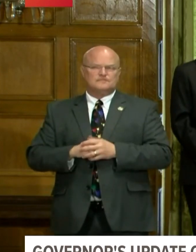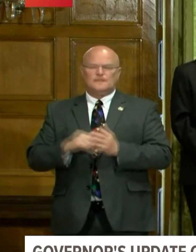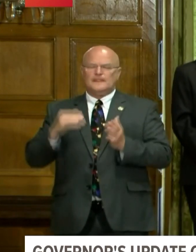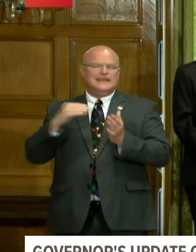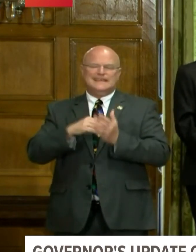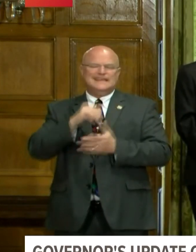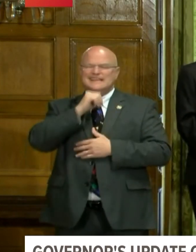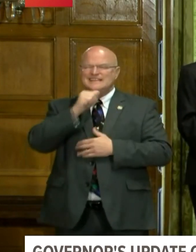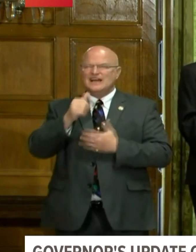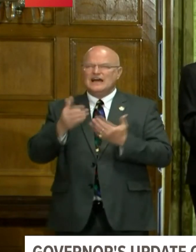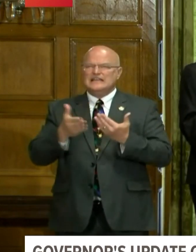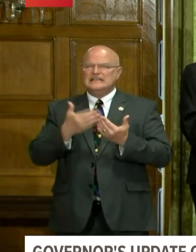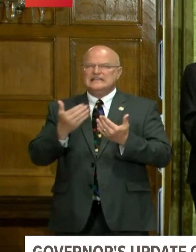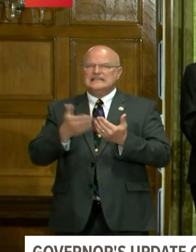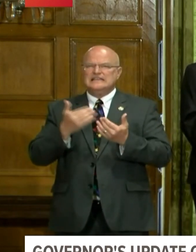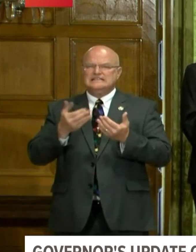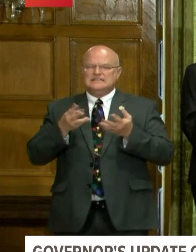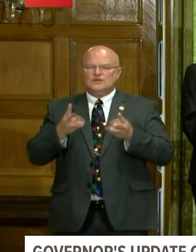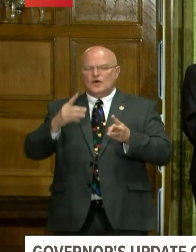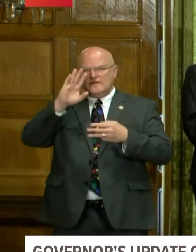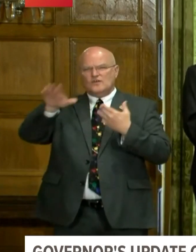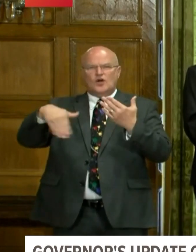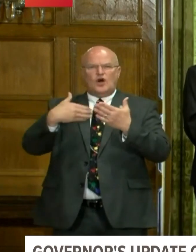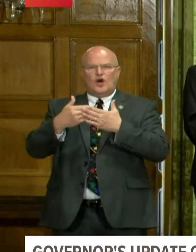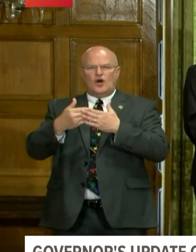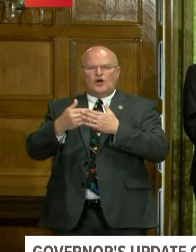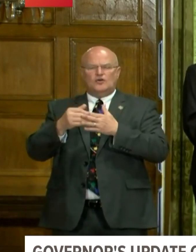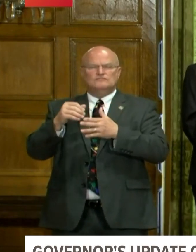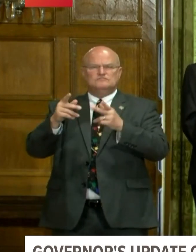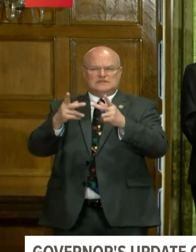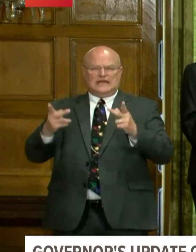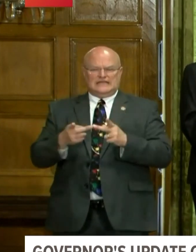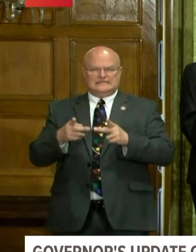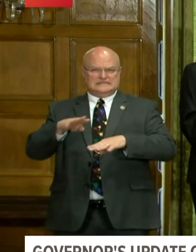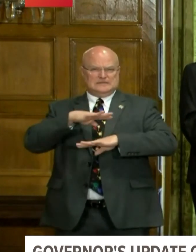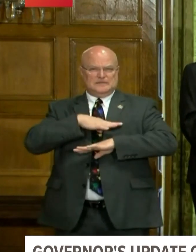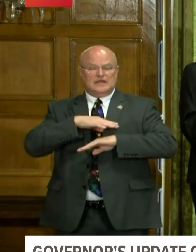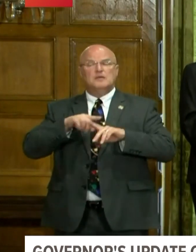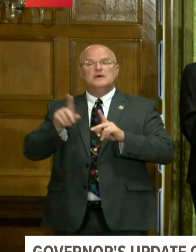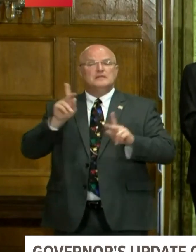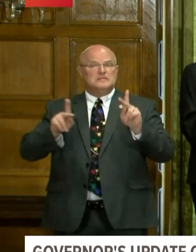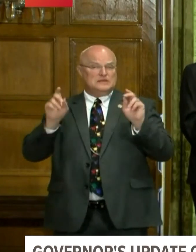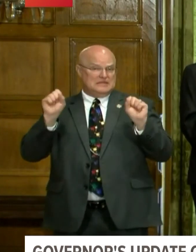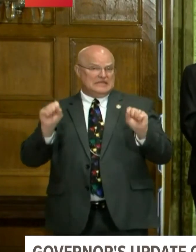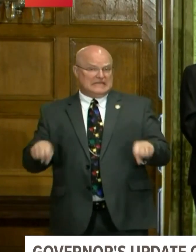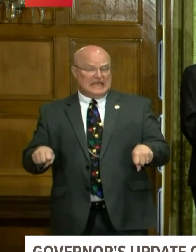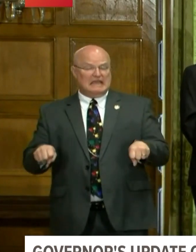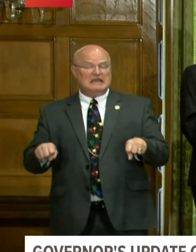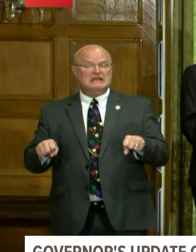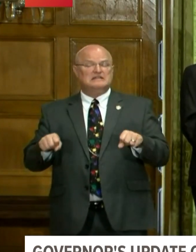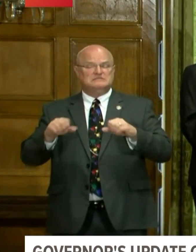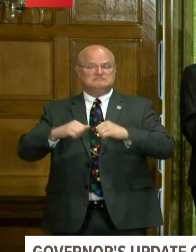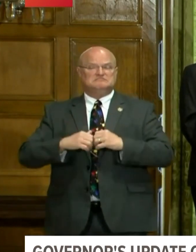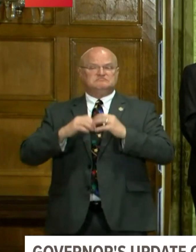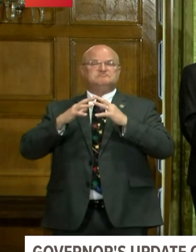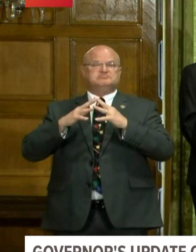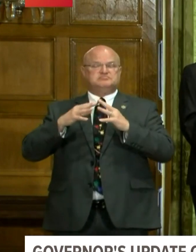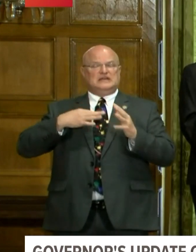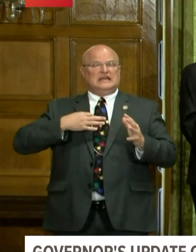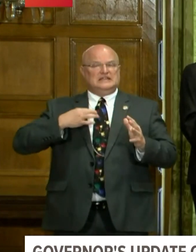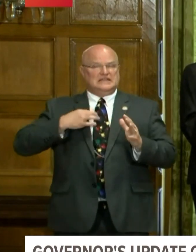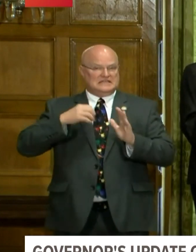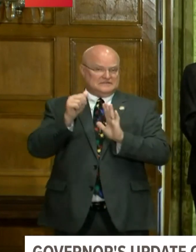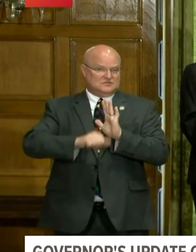an easy threshold for all facilities to meet, but those who can, we wanted to enable them to be able to resume